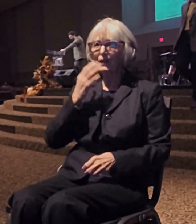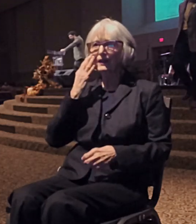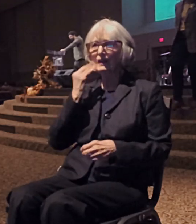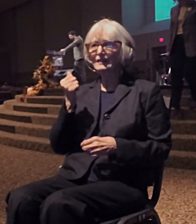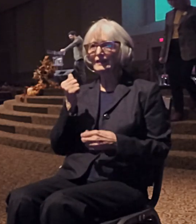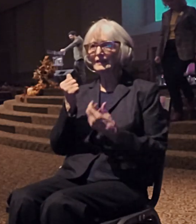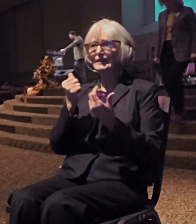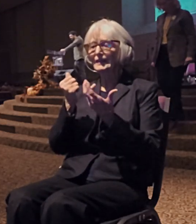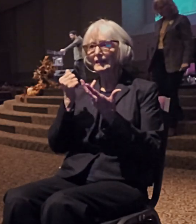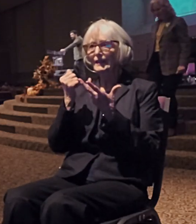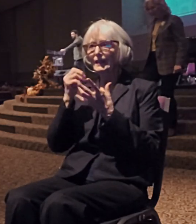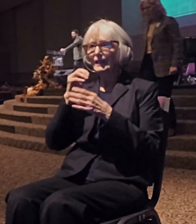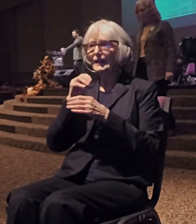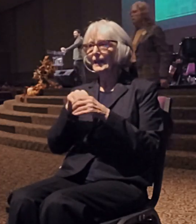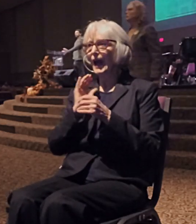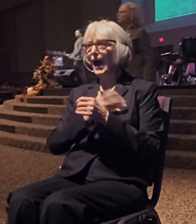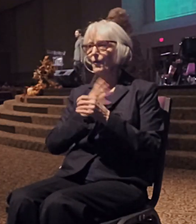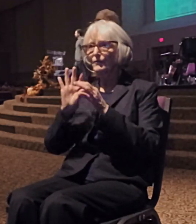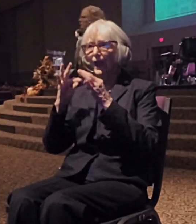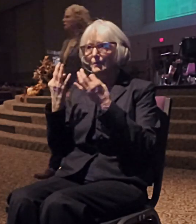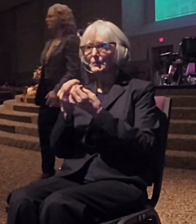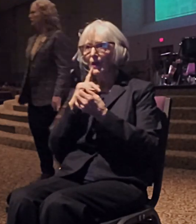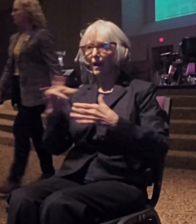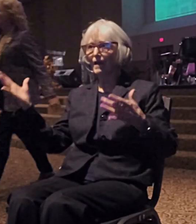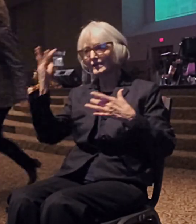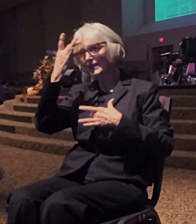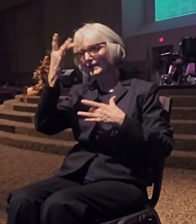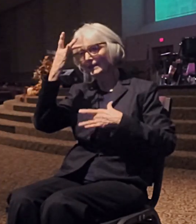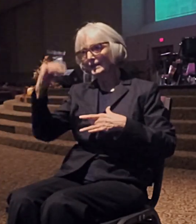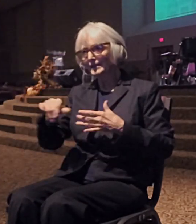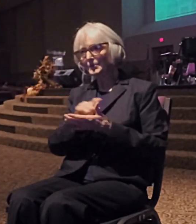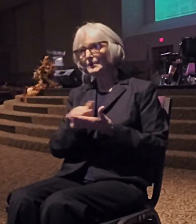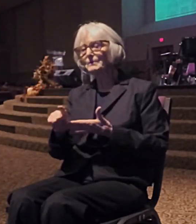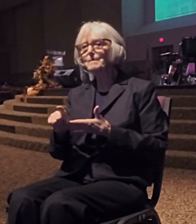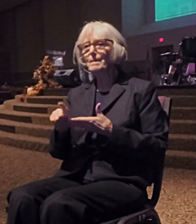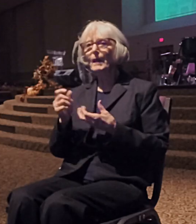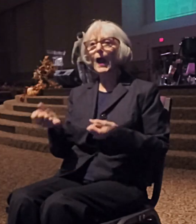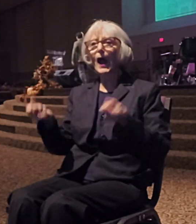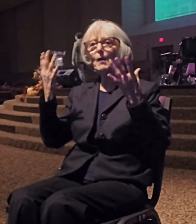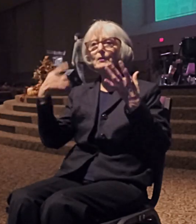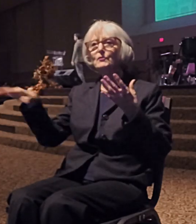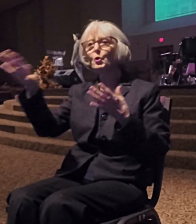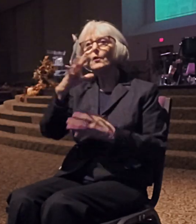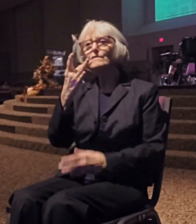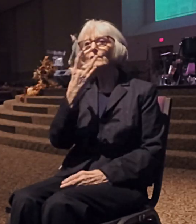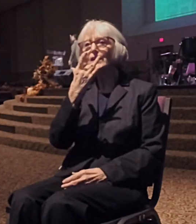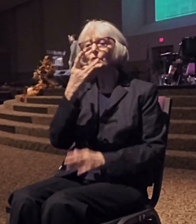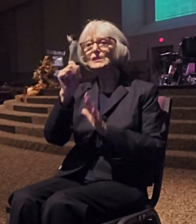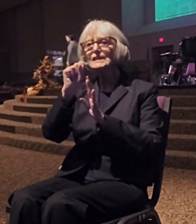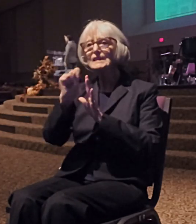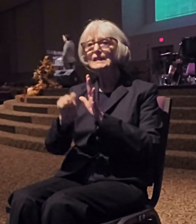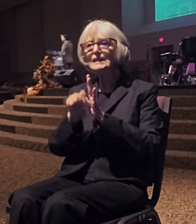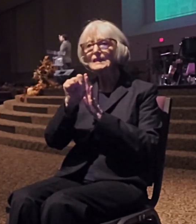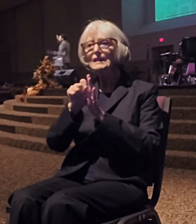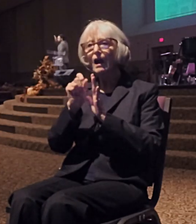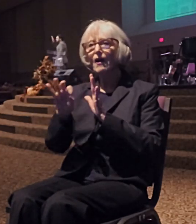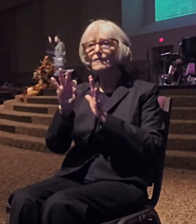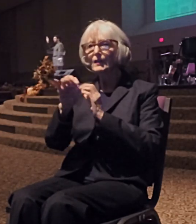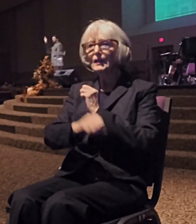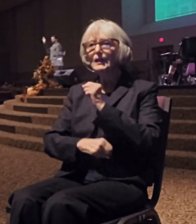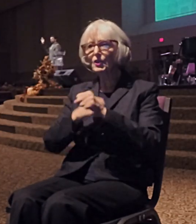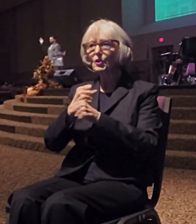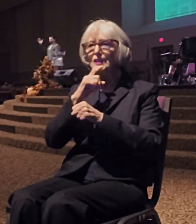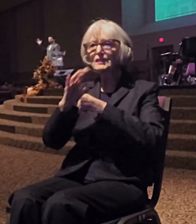doing that, but just out of curiosity this morning, how many of you, your favorite season of the year is fall? Do we have any fall